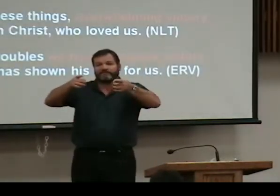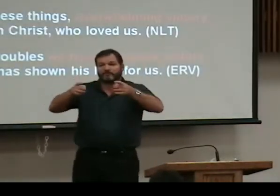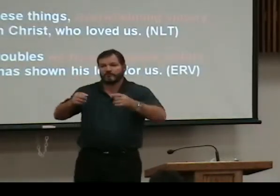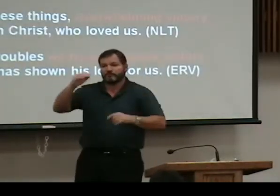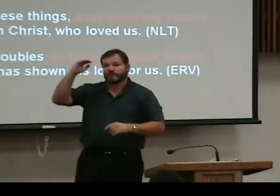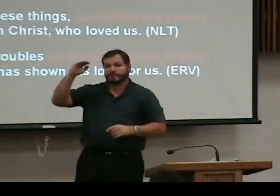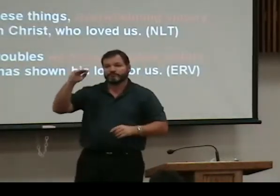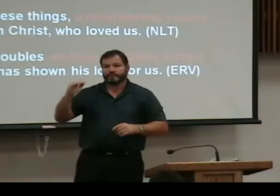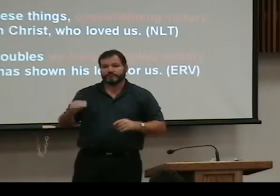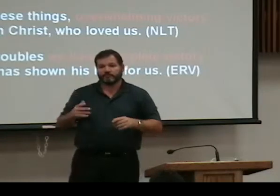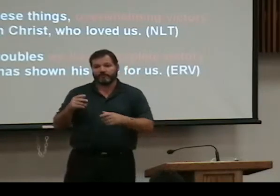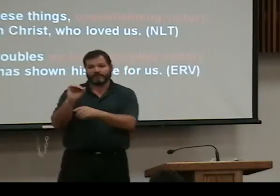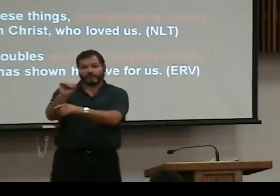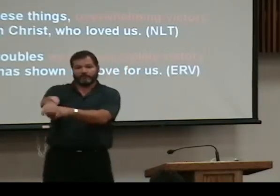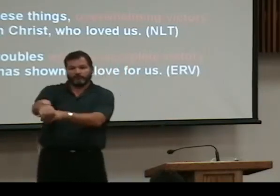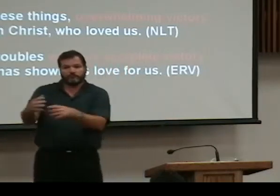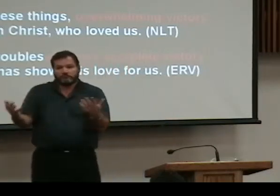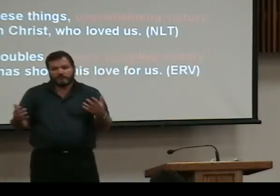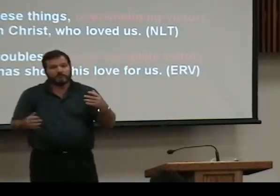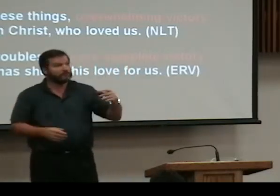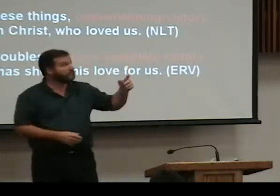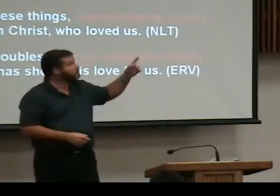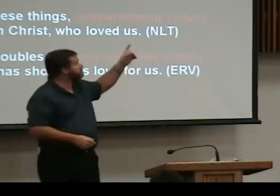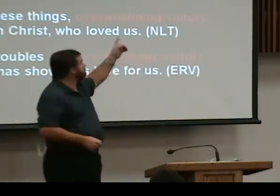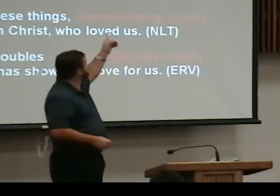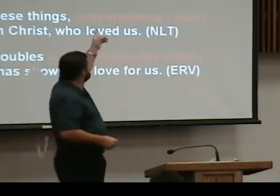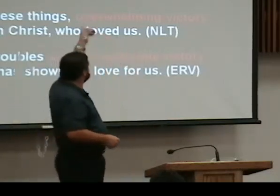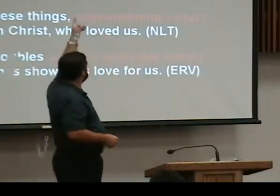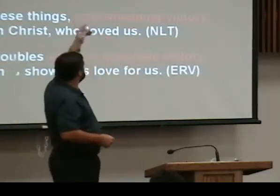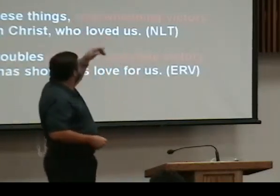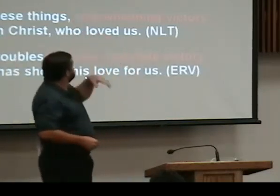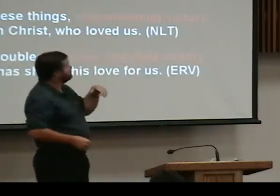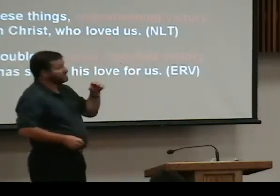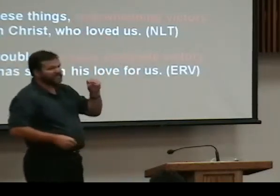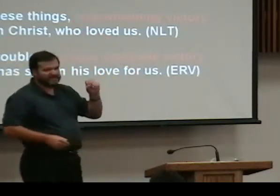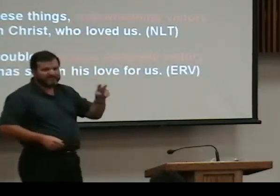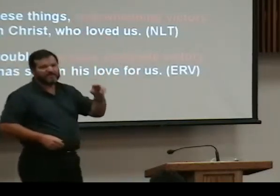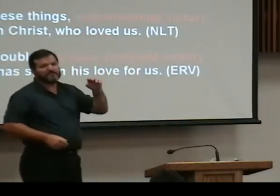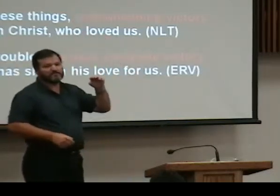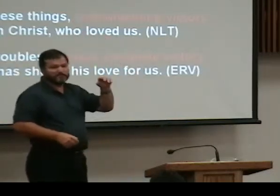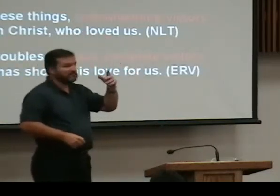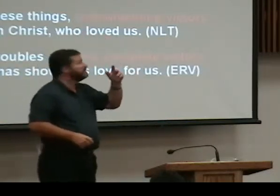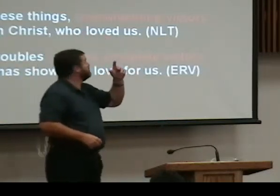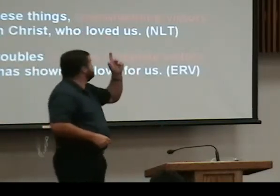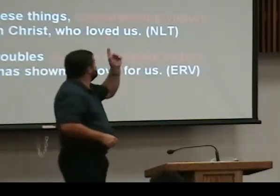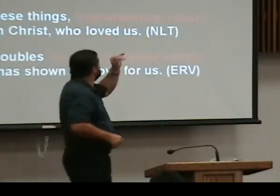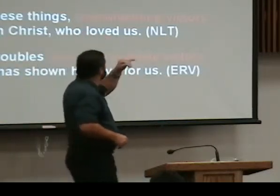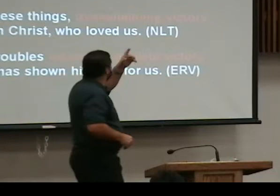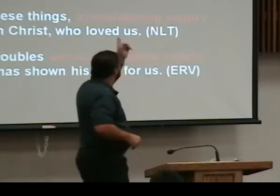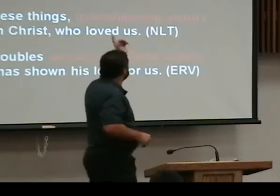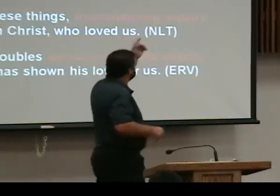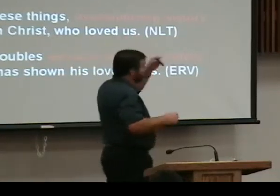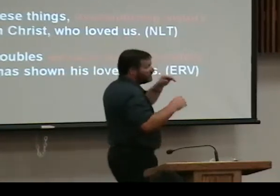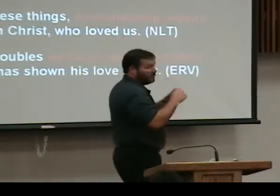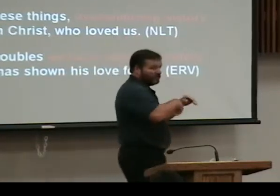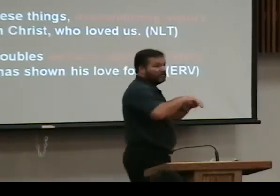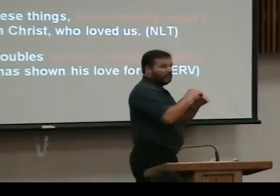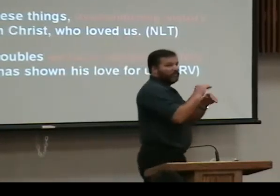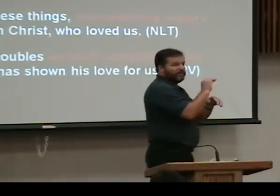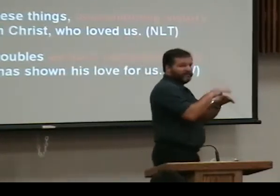I saw the different versions, how it was translated, how you can see what it means to be overcome. Let's look